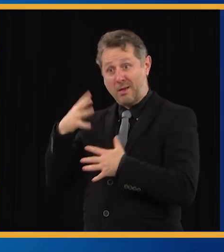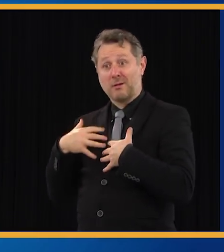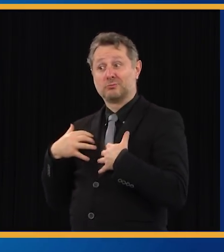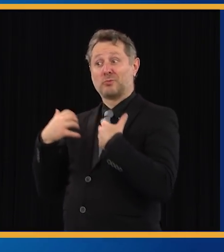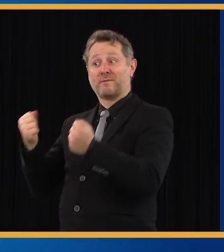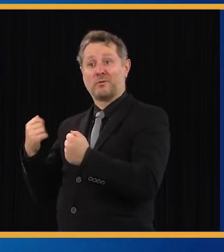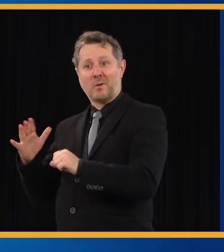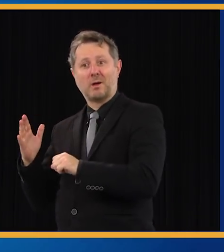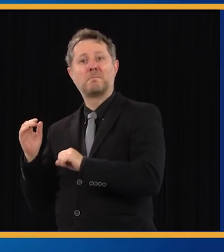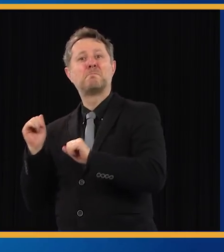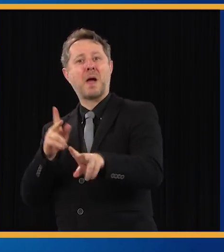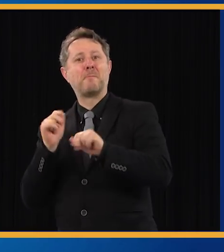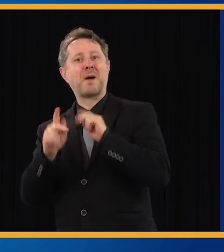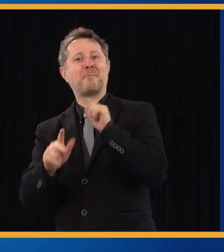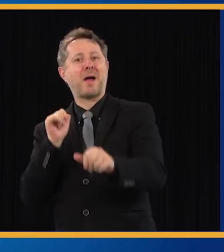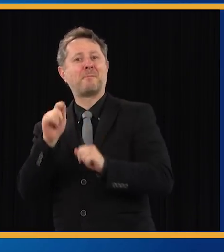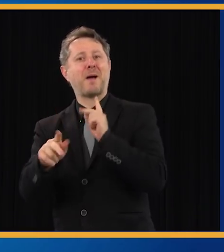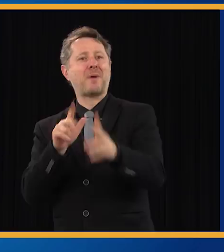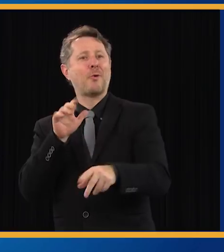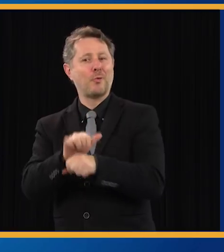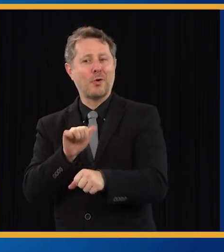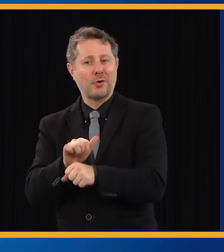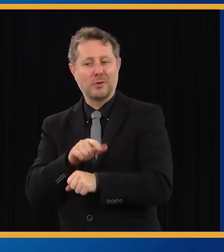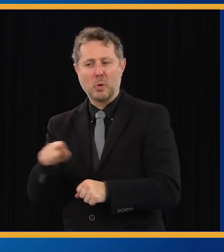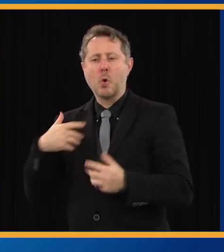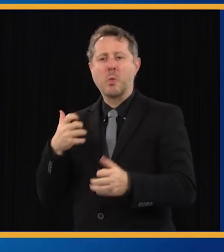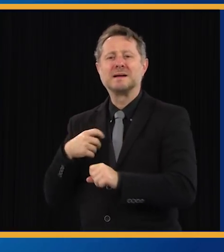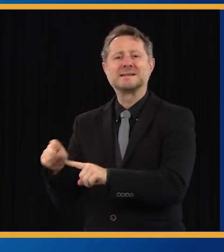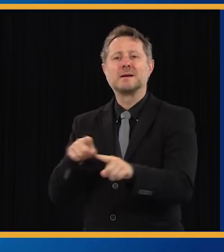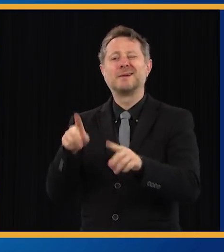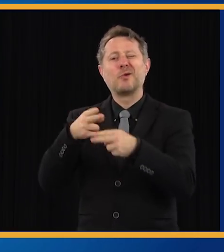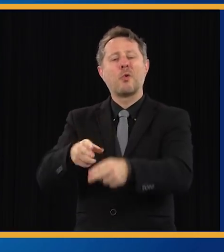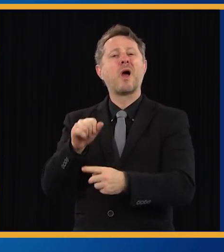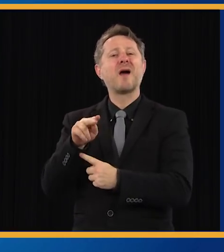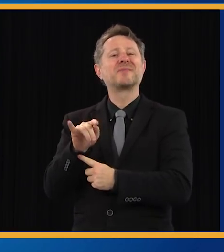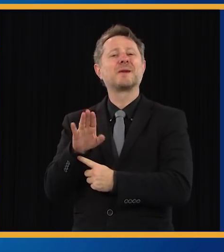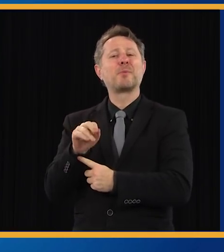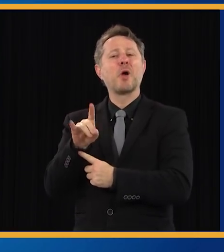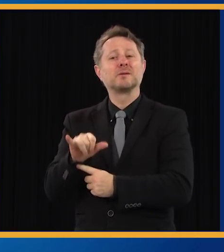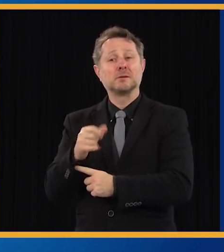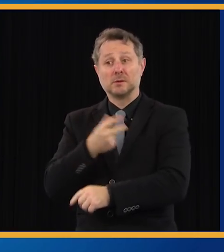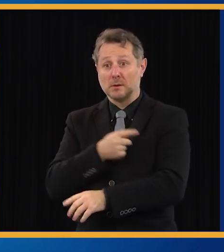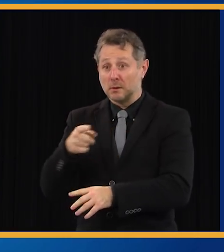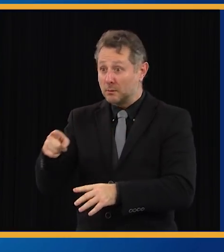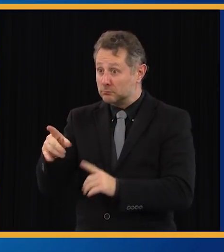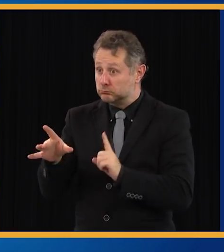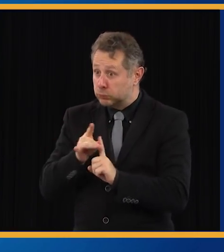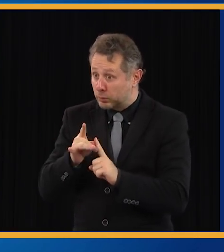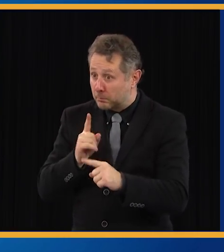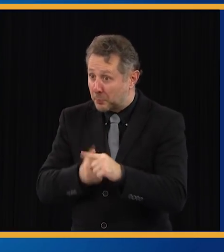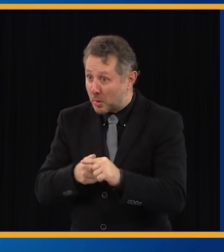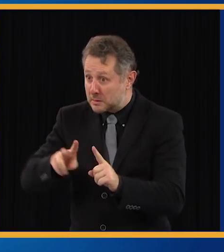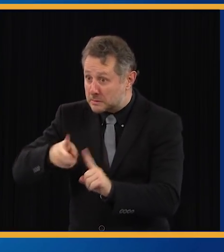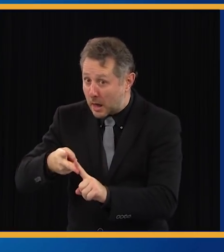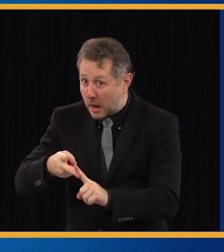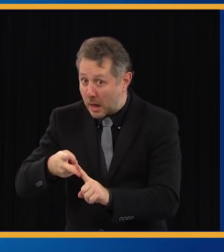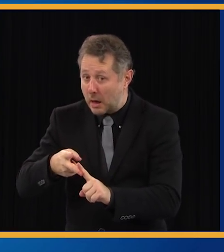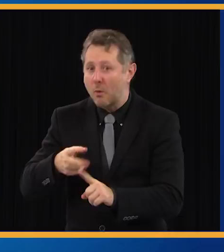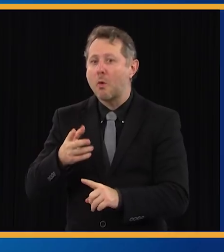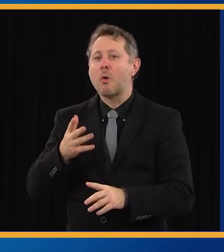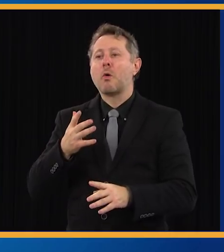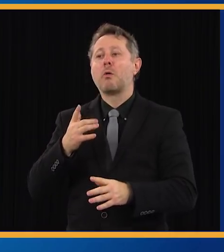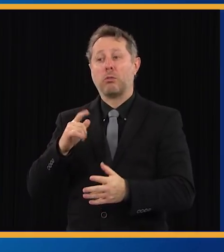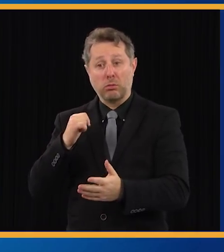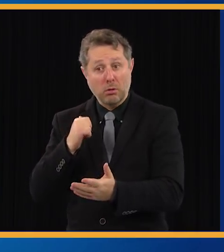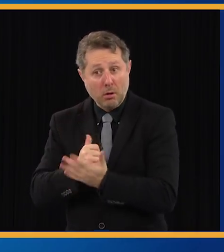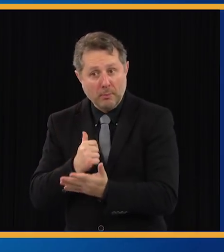those frontline workers are. If they have been infected, we want to make sure people are getting help, and we want to know exactly